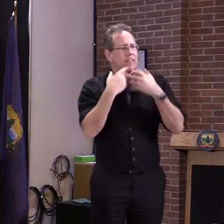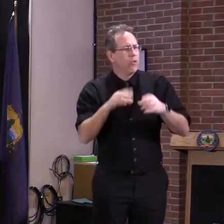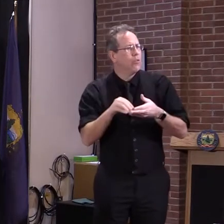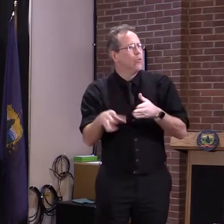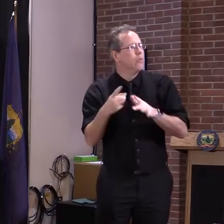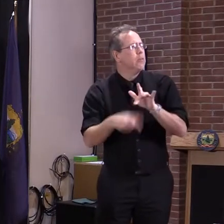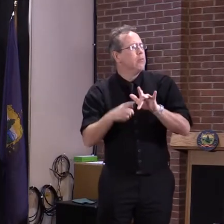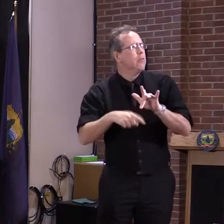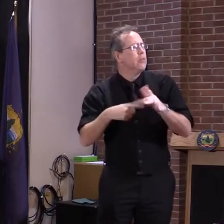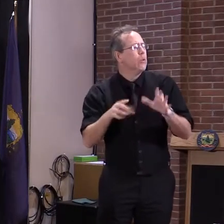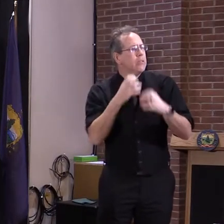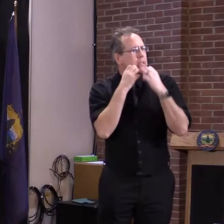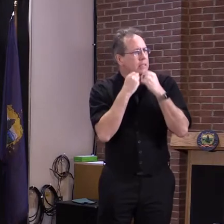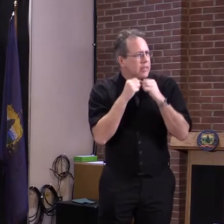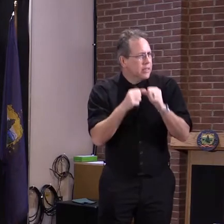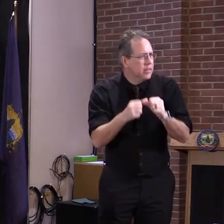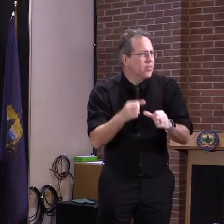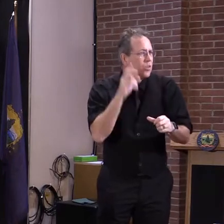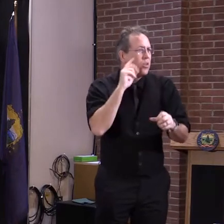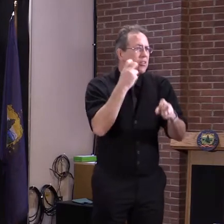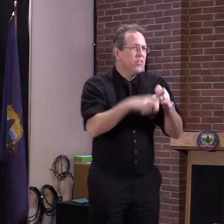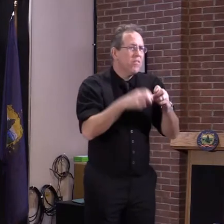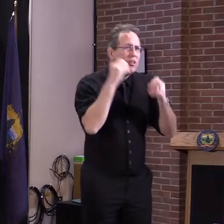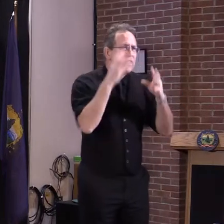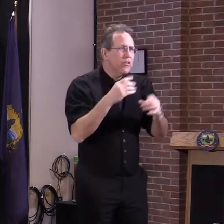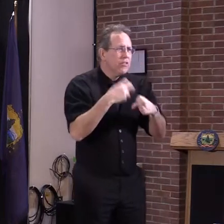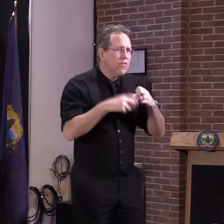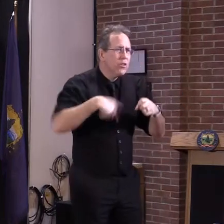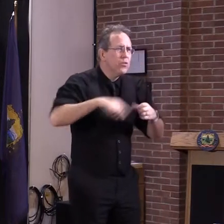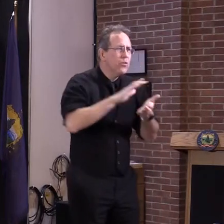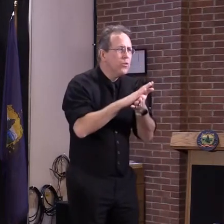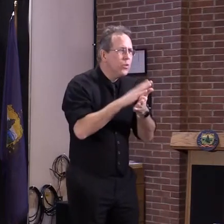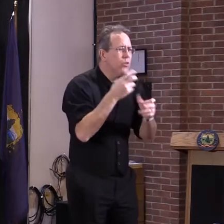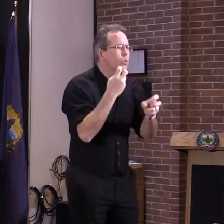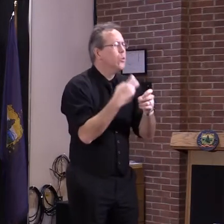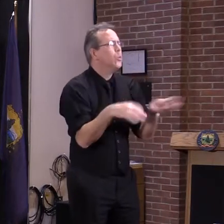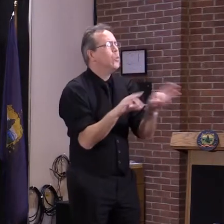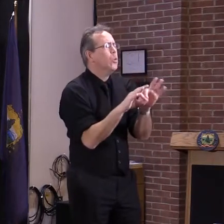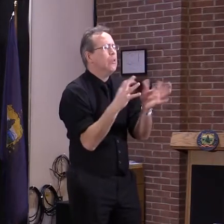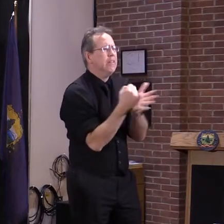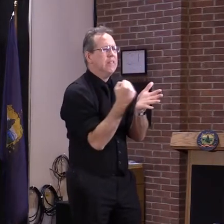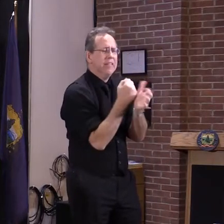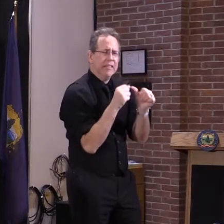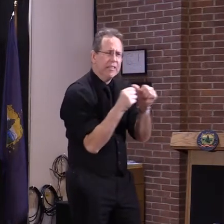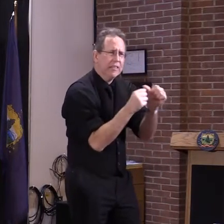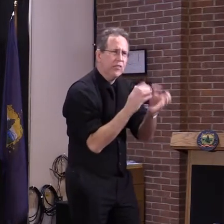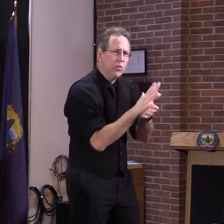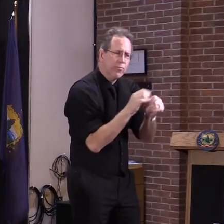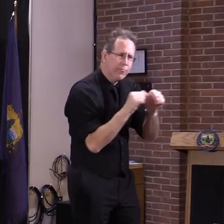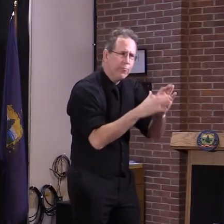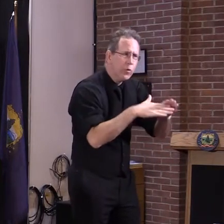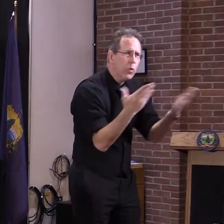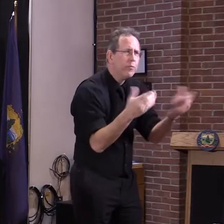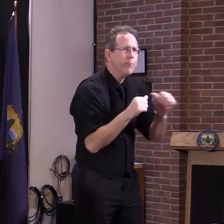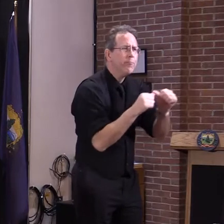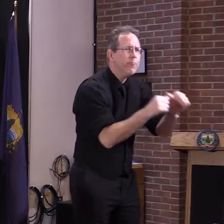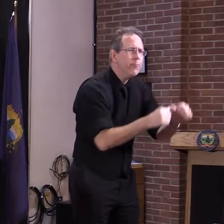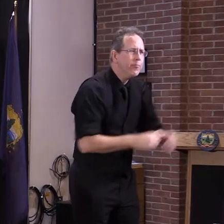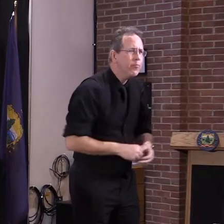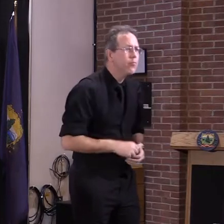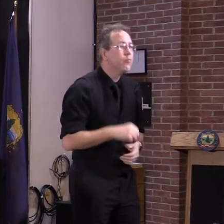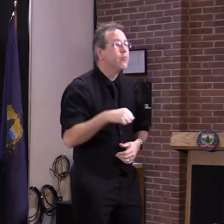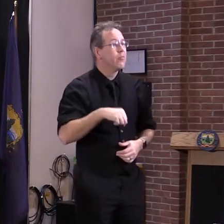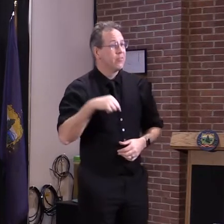work, to say the least, but it has been worth it. For example, our early shift to test to stay in October saved thousands